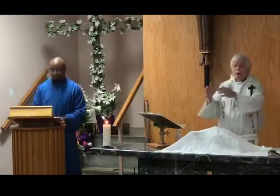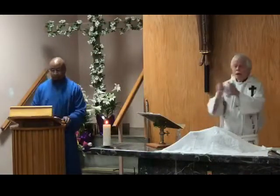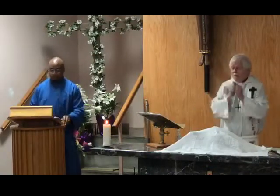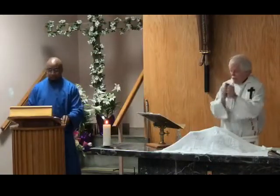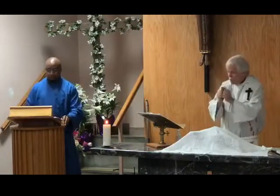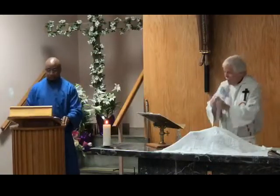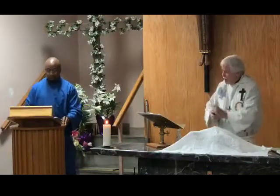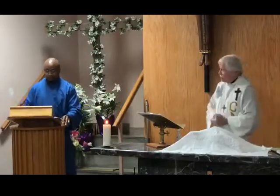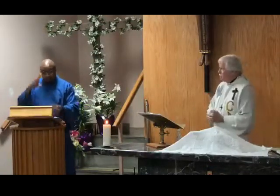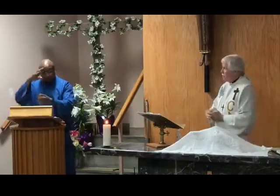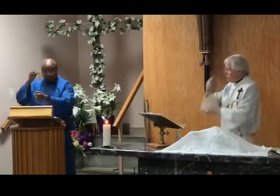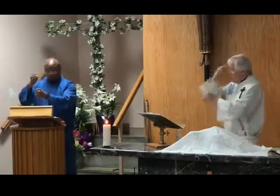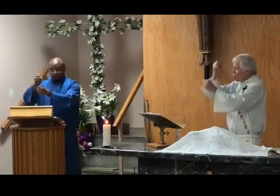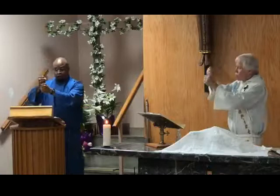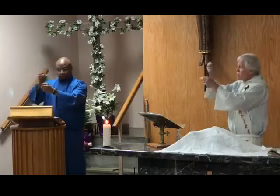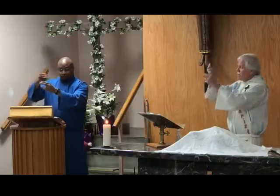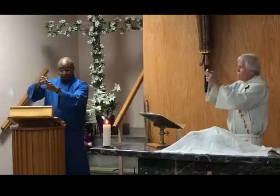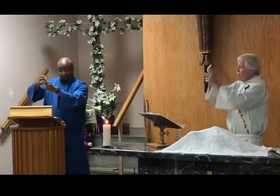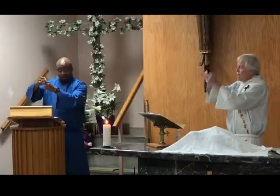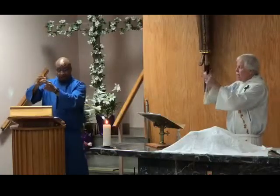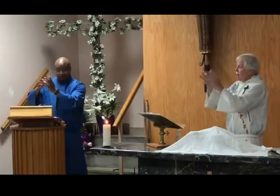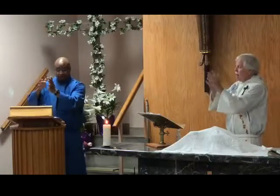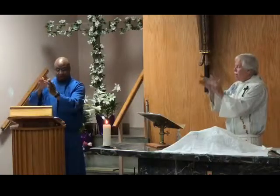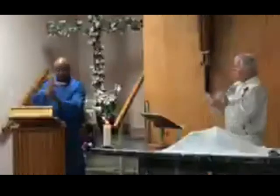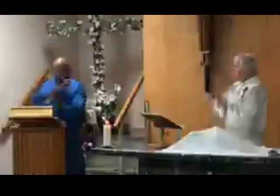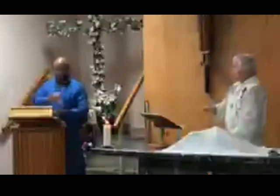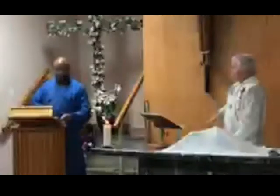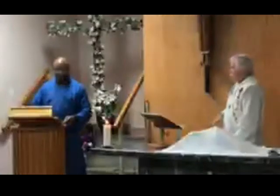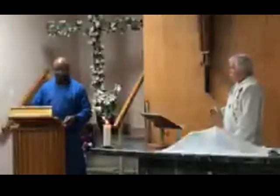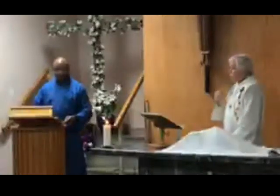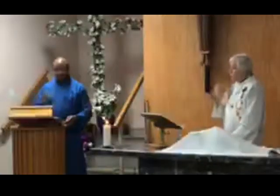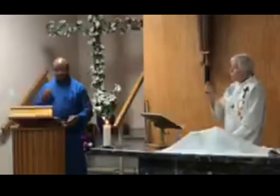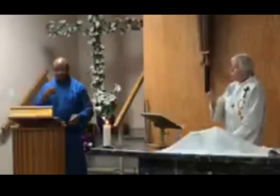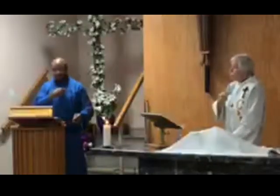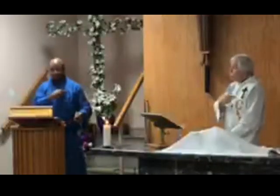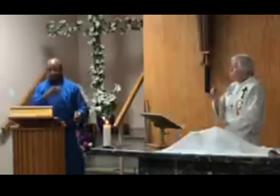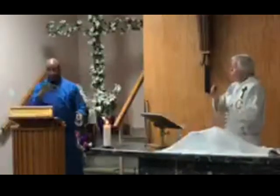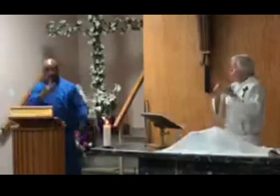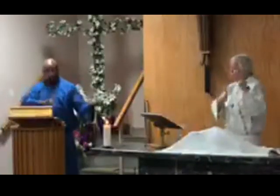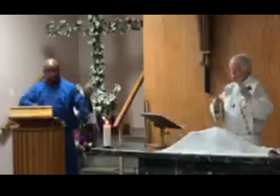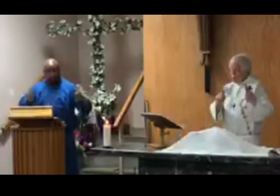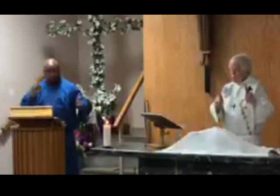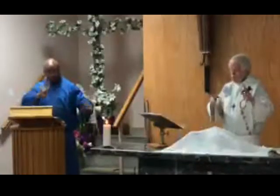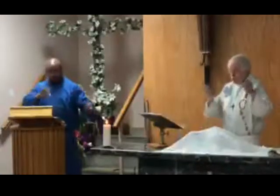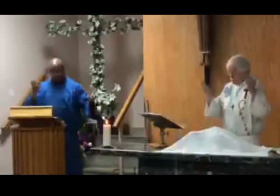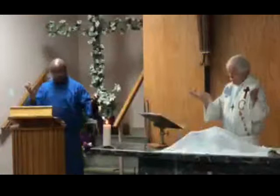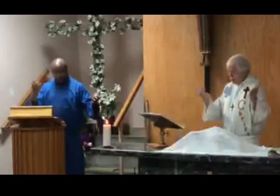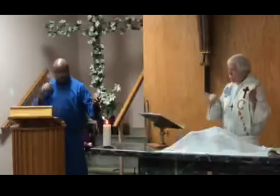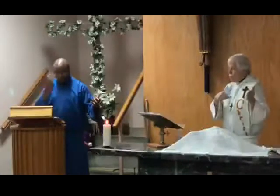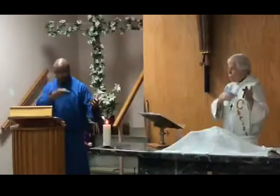We gather together, trusting the name of Jesus Christ. We are